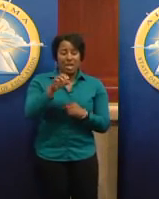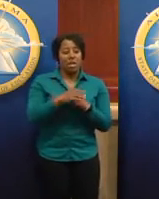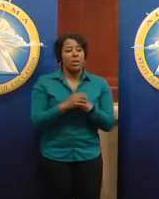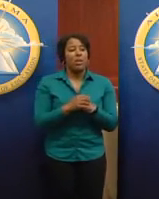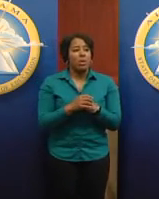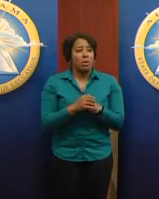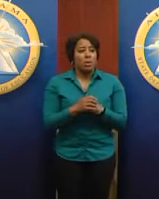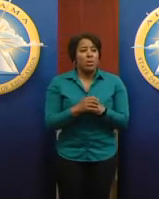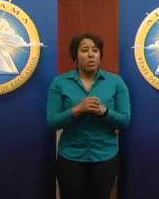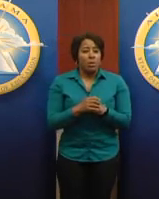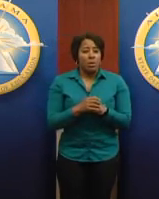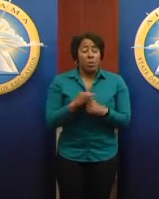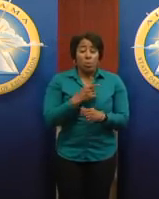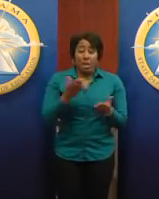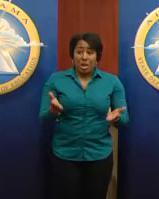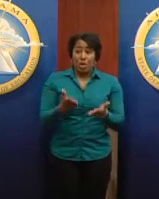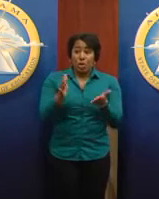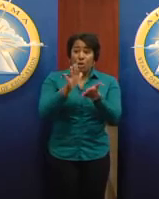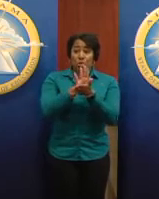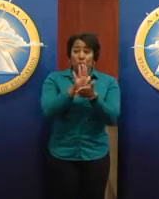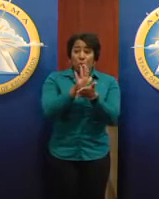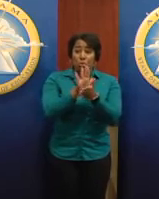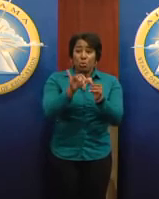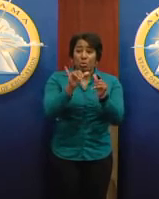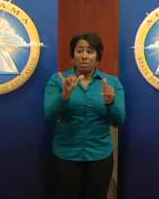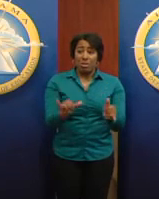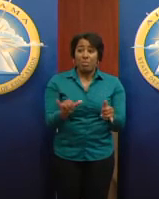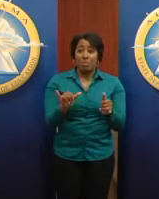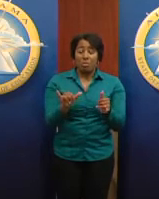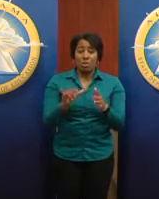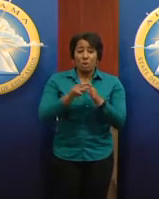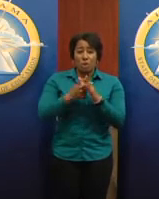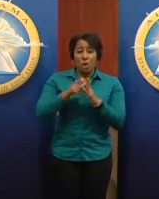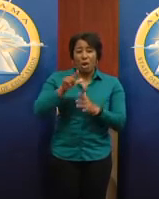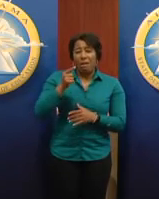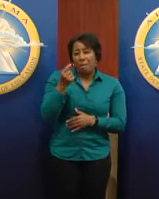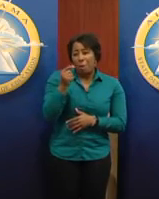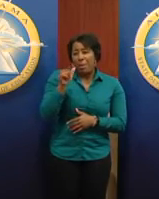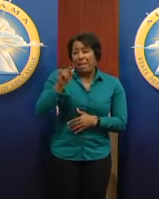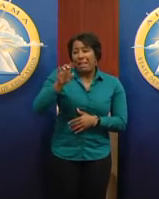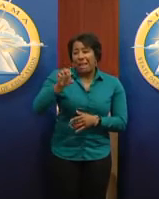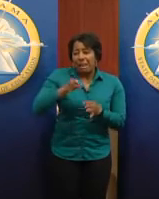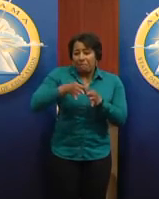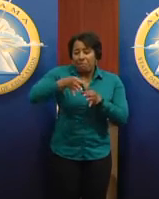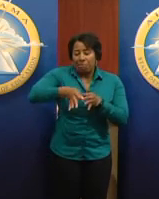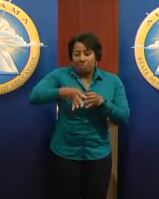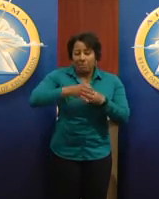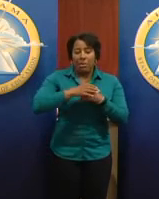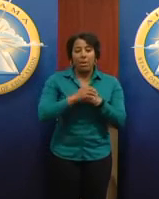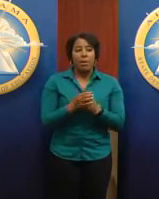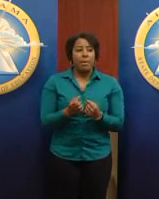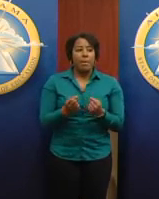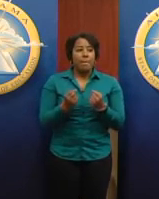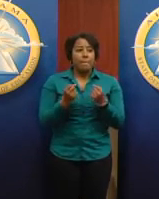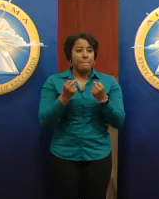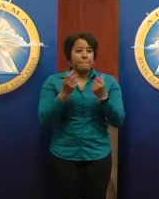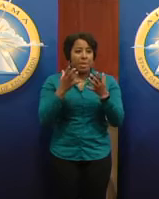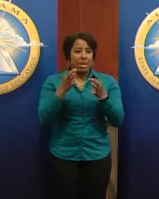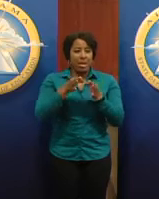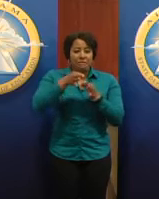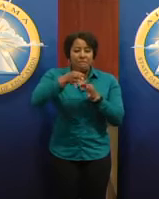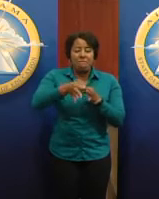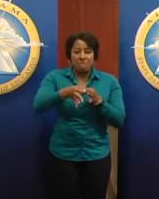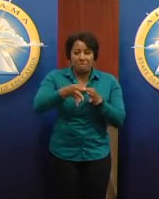encouraged school districts to consider starting a little later. Many of them have moved their start date back to later